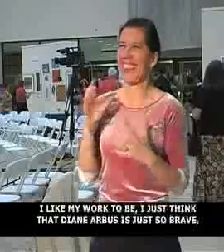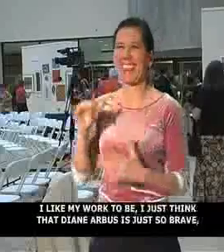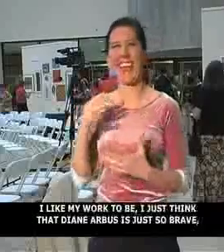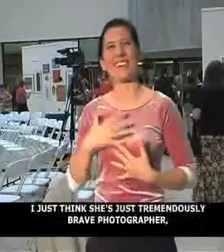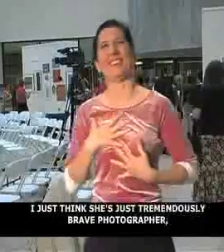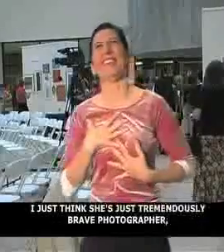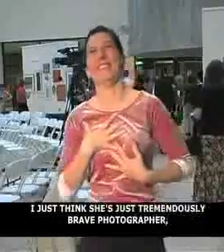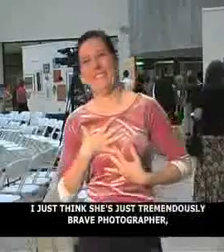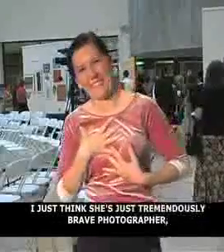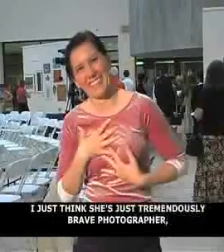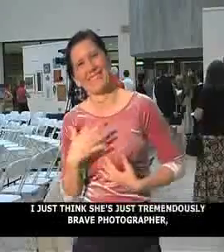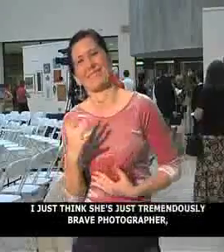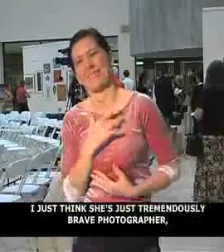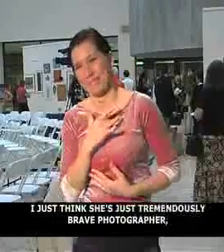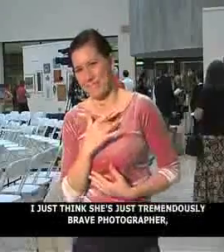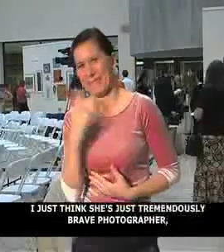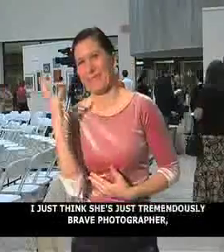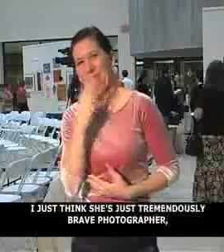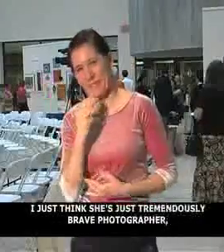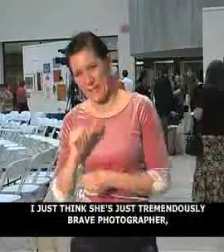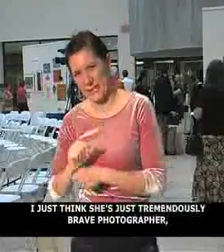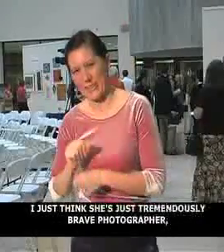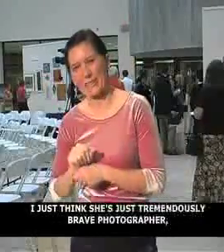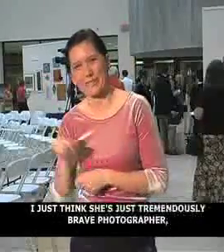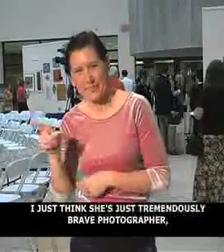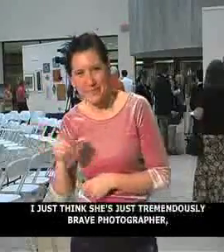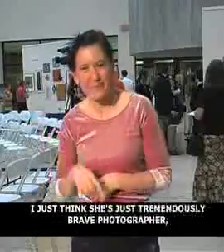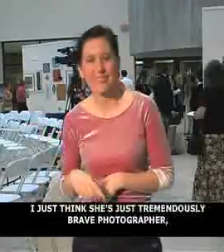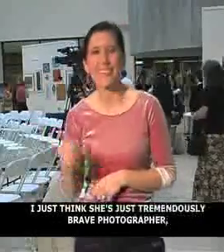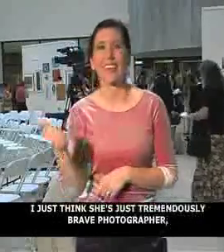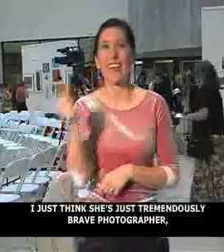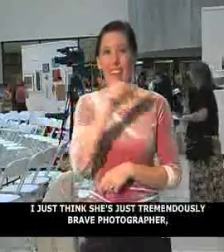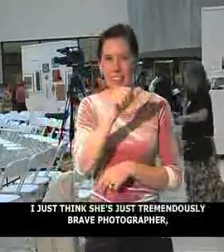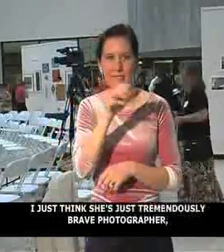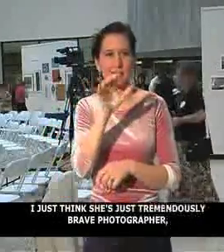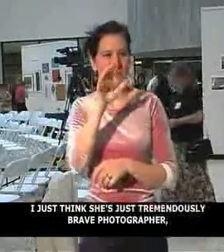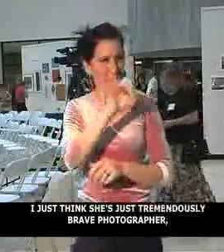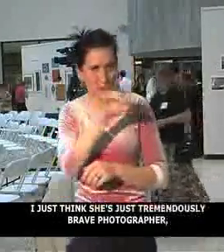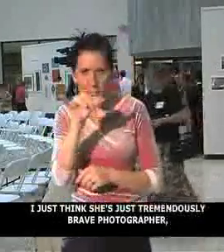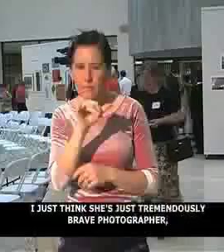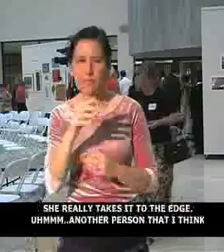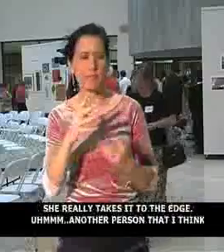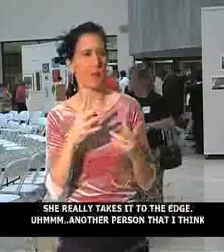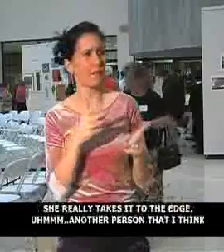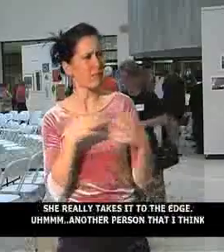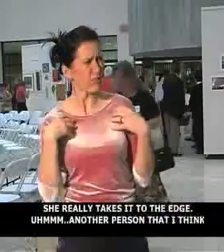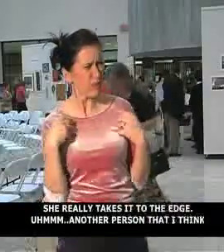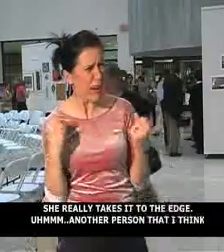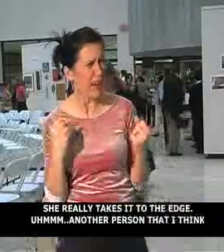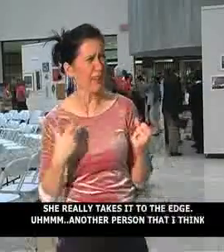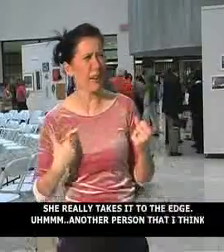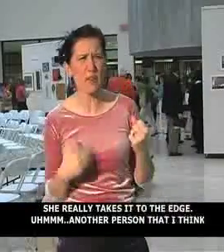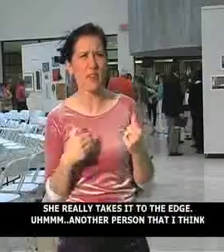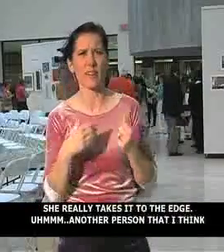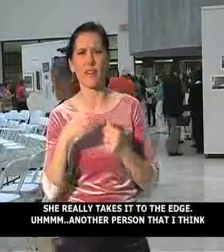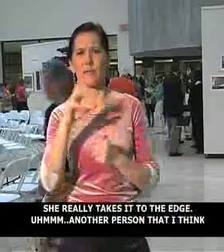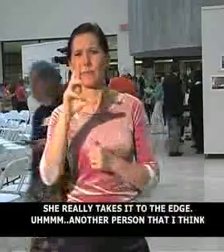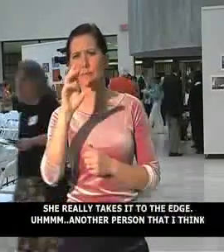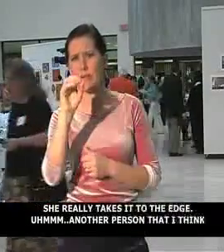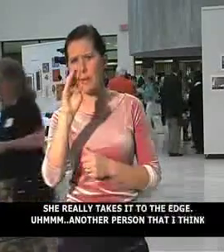she's just a tremendously brave photographer. She really takes it to the edge. Another person that I